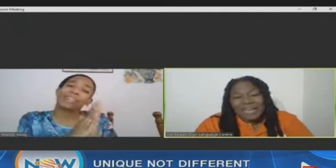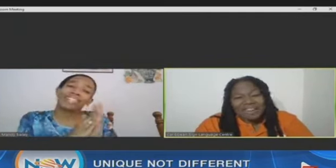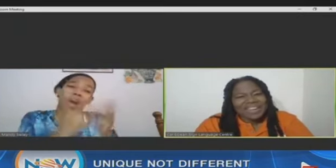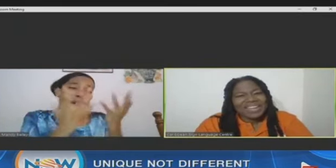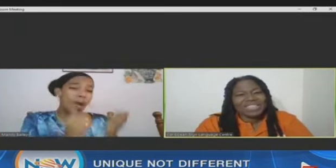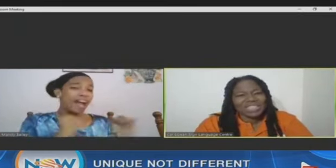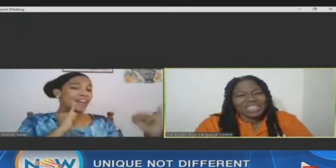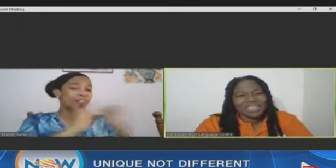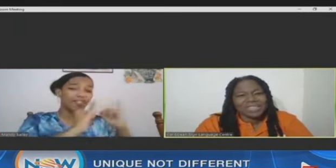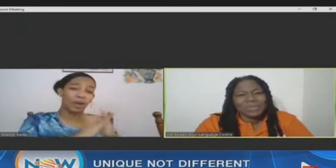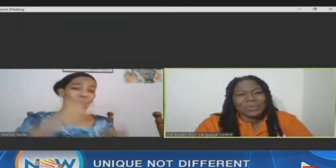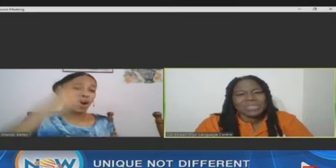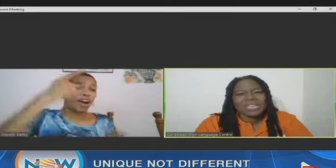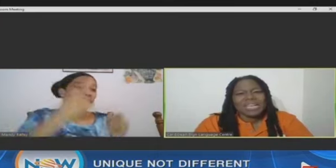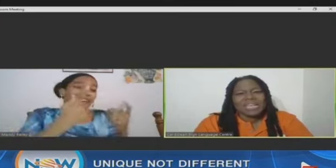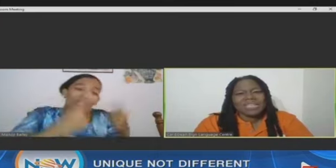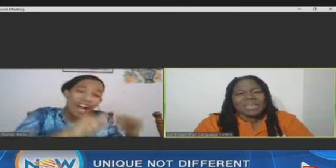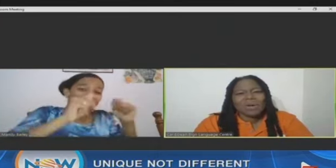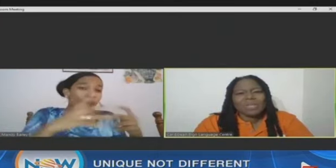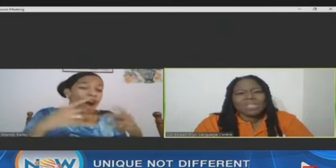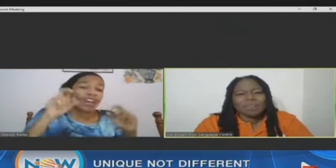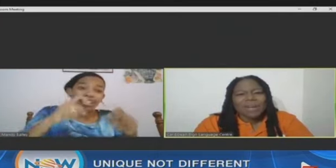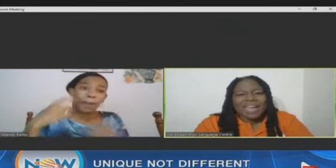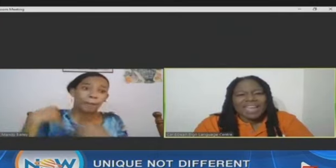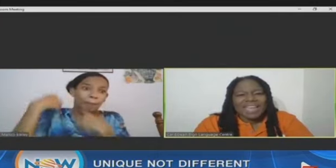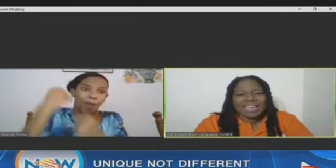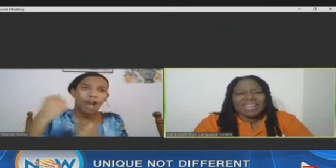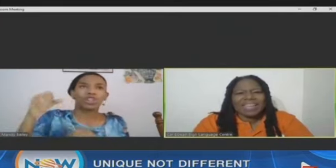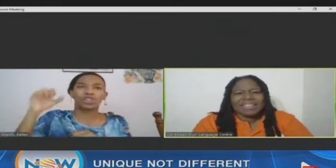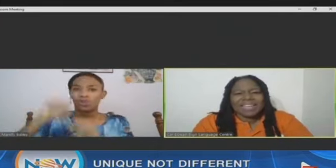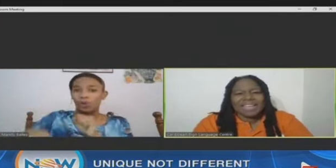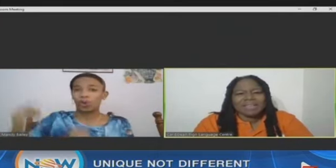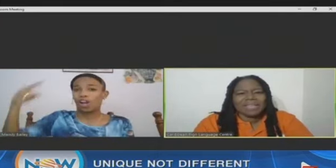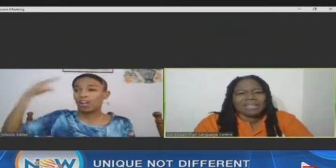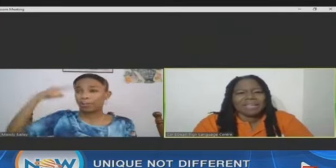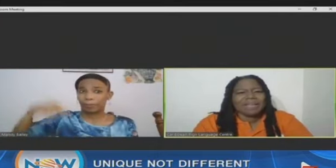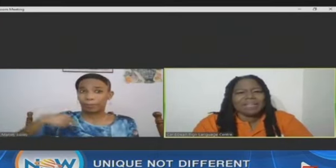My parents, she continues, they always pray.